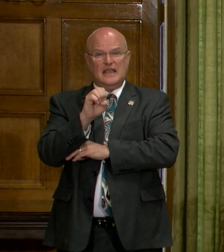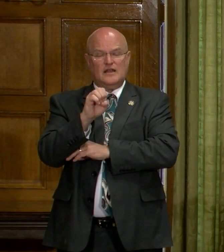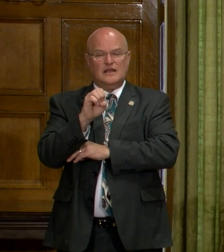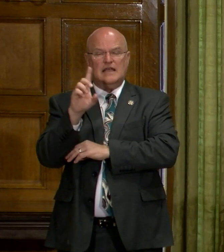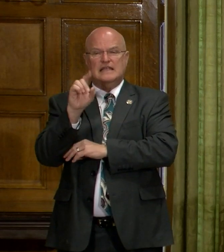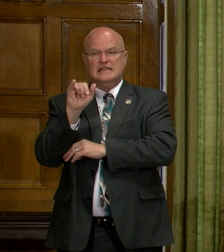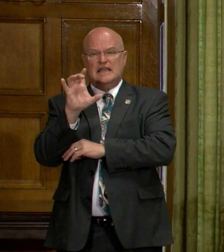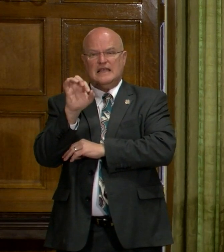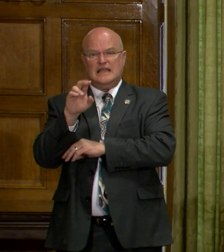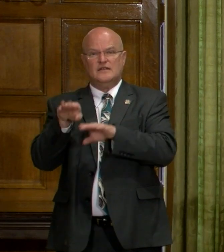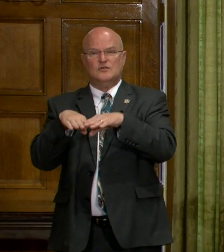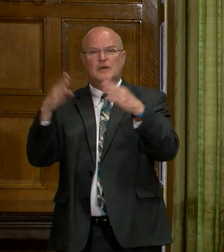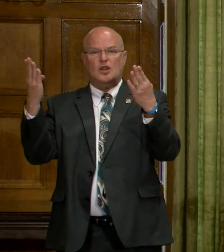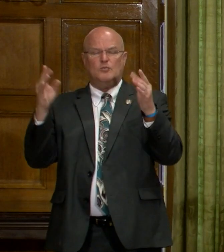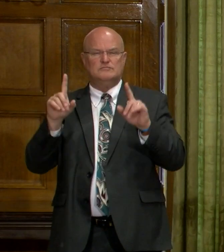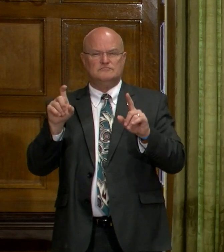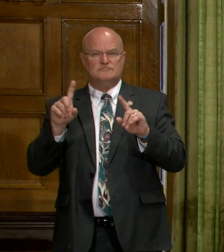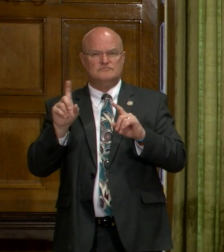remain open?